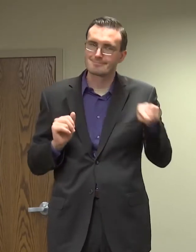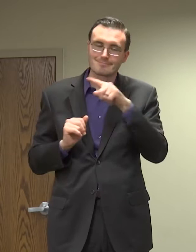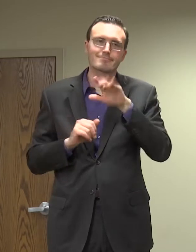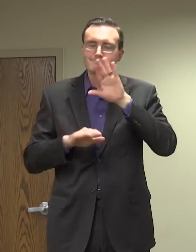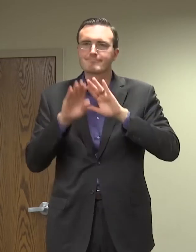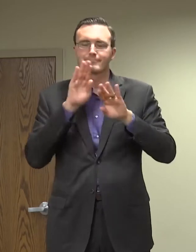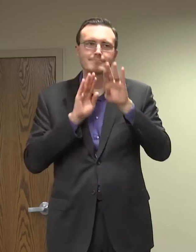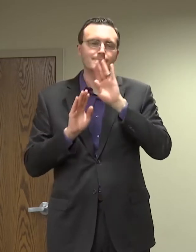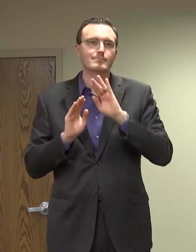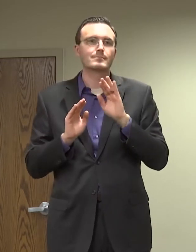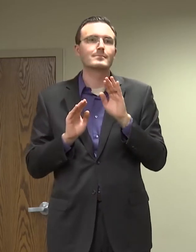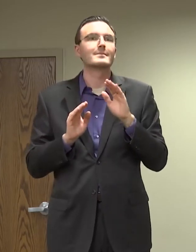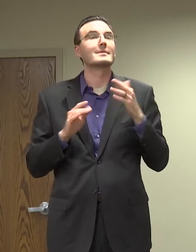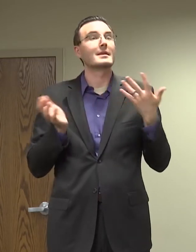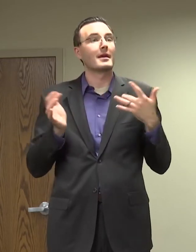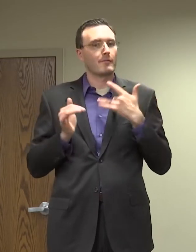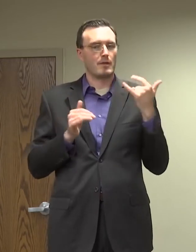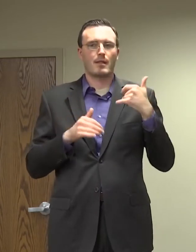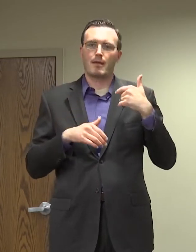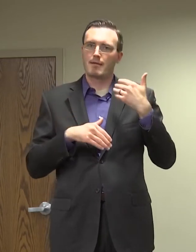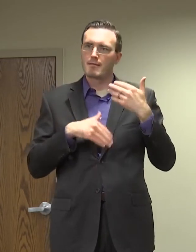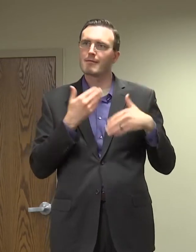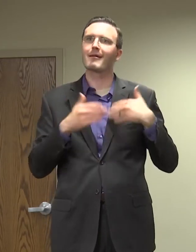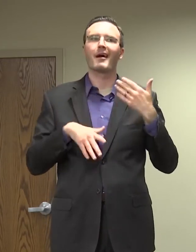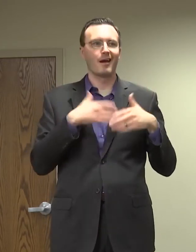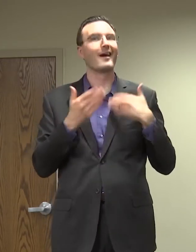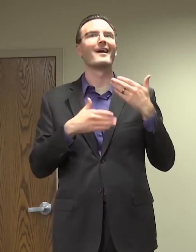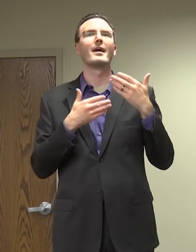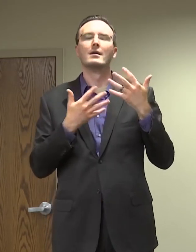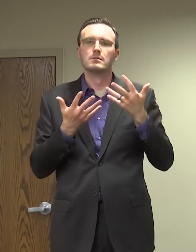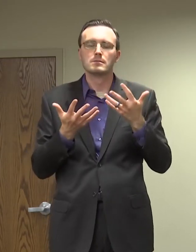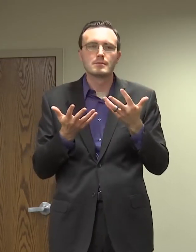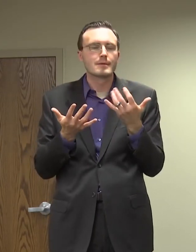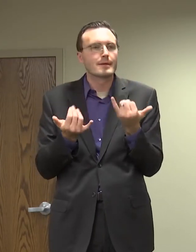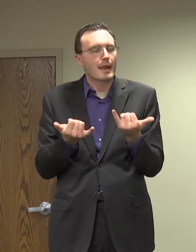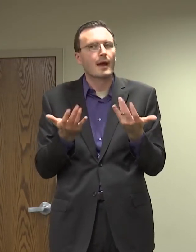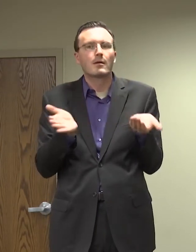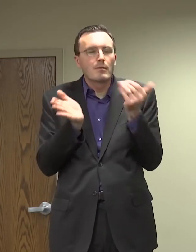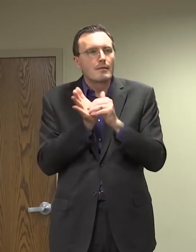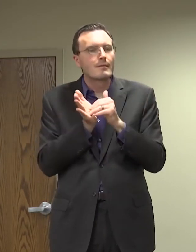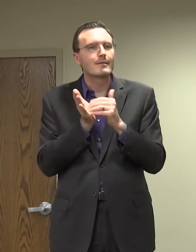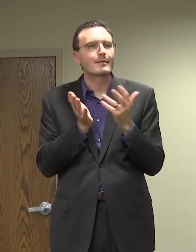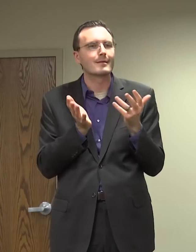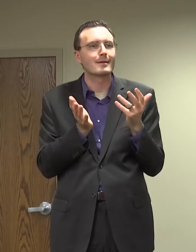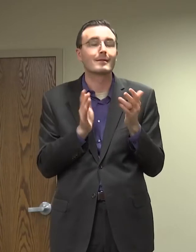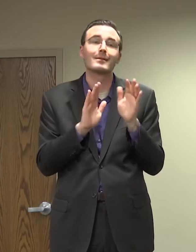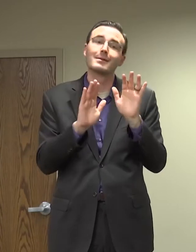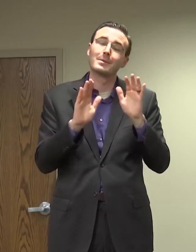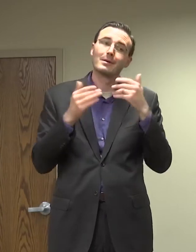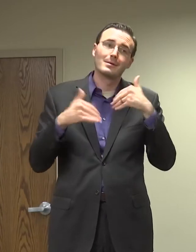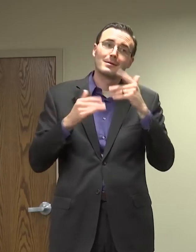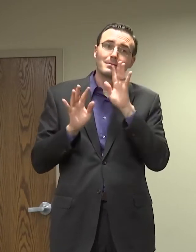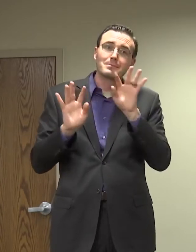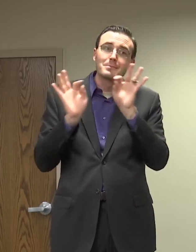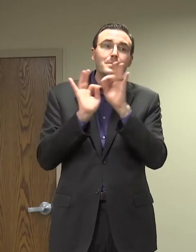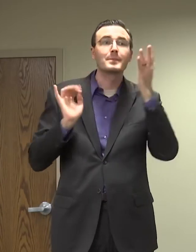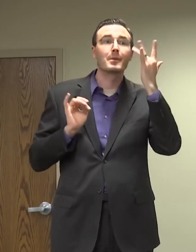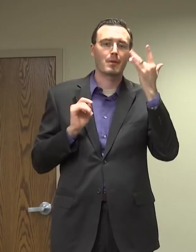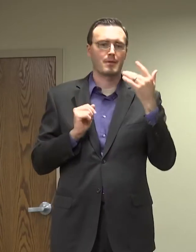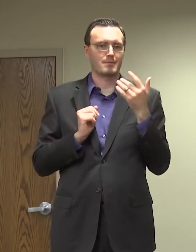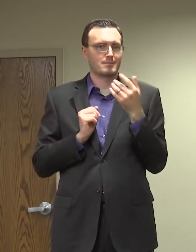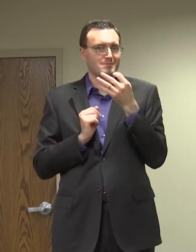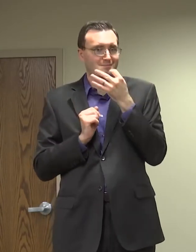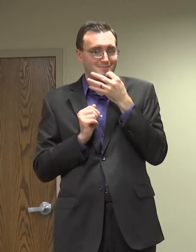sprints, and we're in the run again. Because it becomes so important. We're about a month away from many of our school